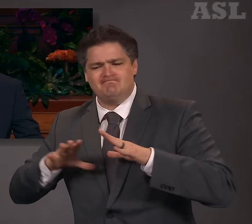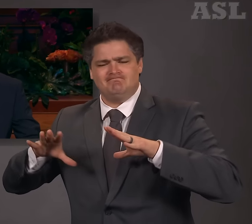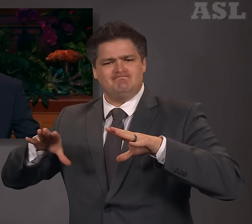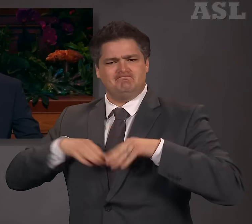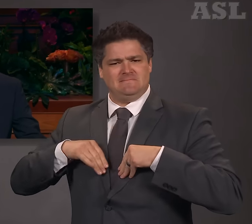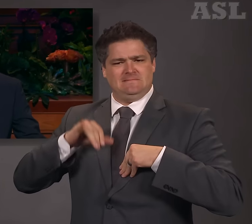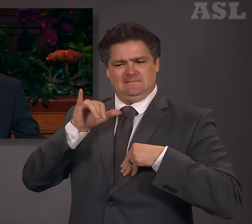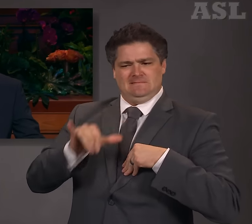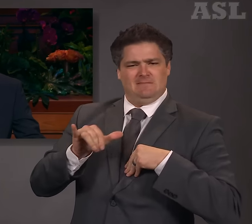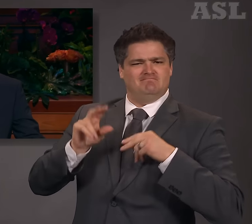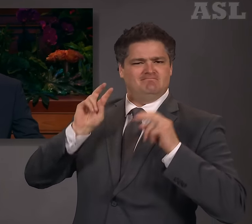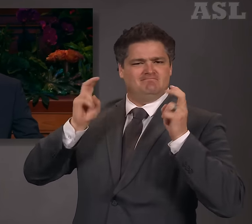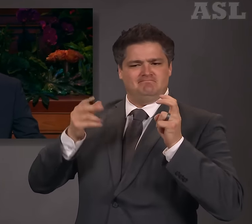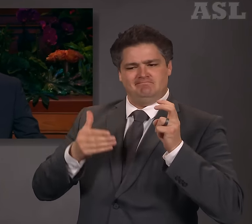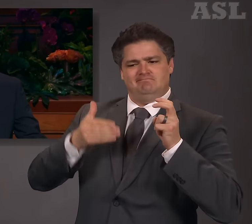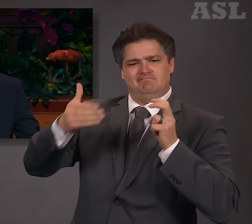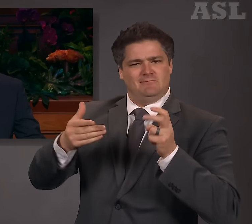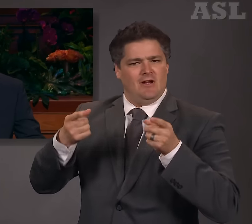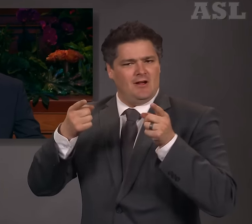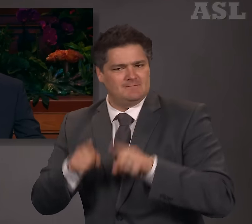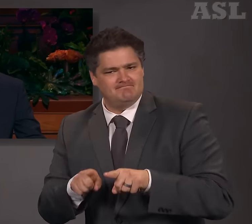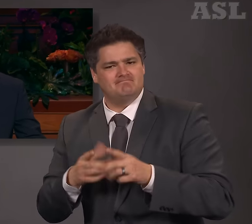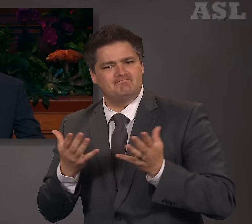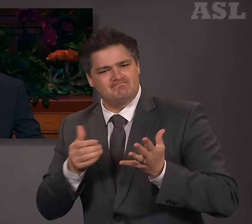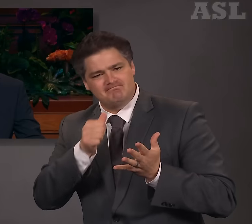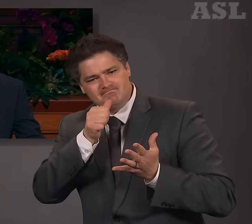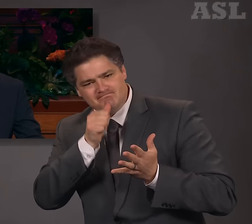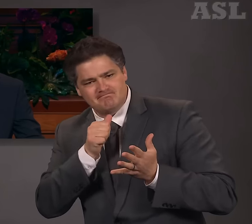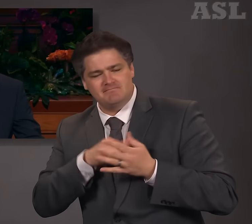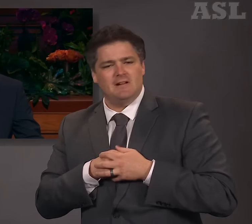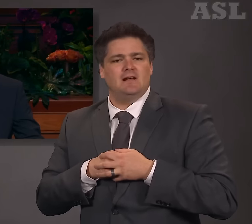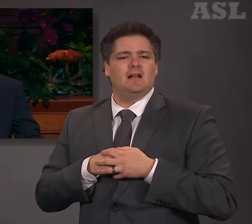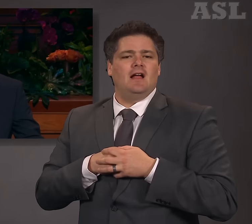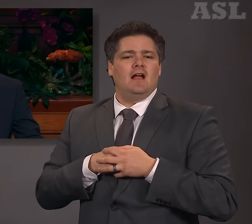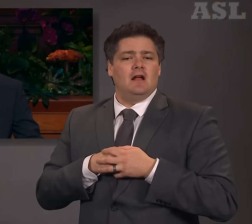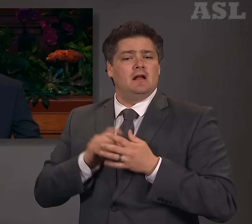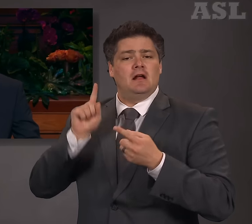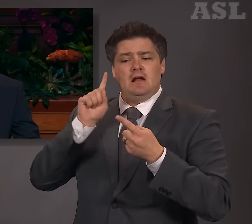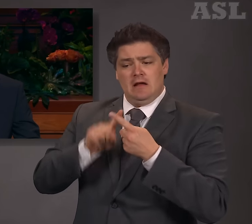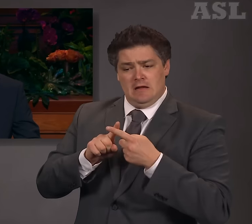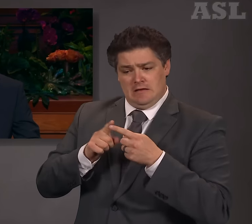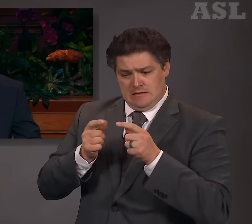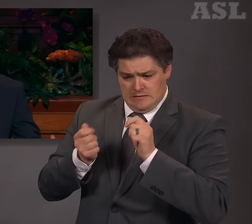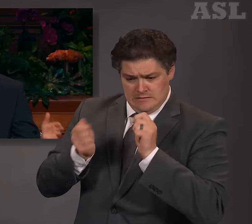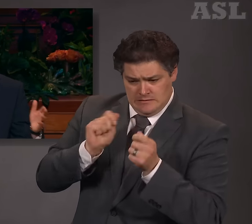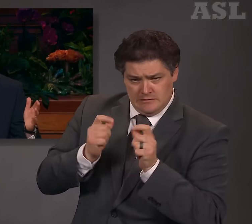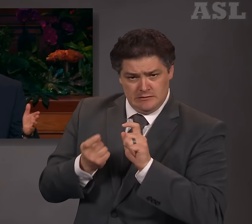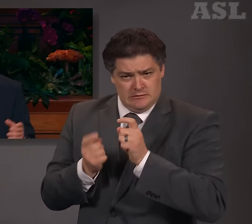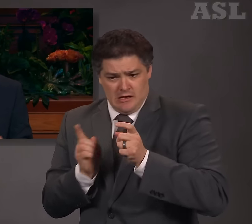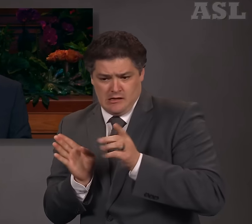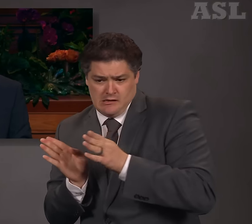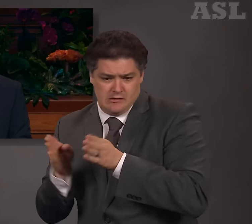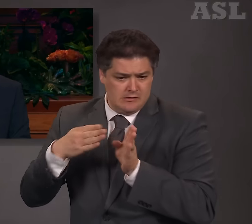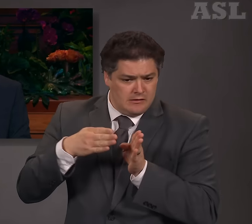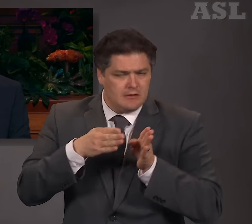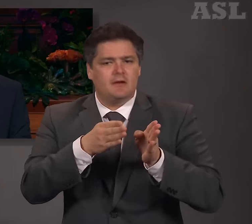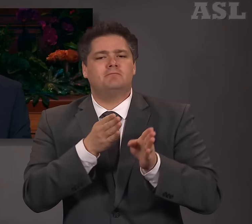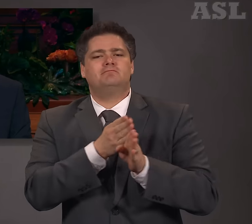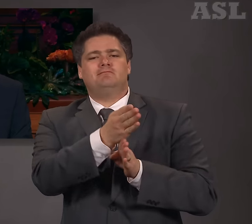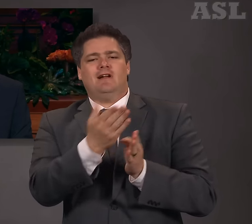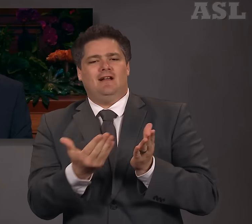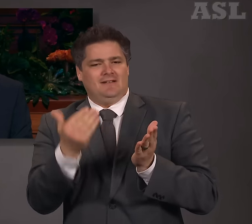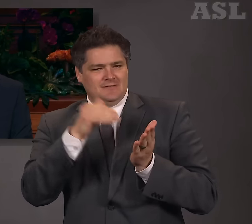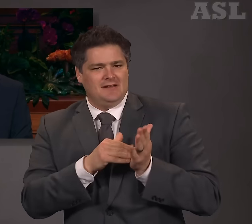we sometimes make wrong decisions and how we must live with the consequences humbly and